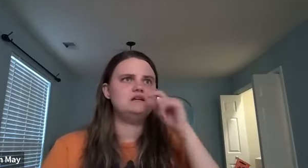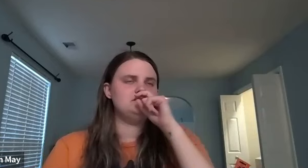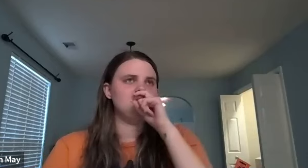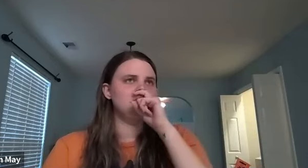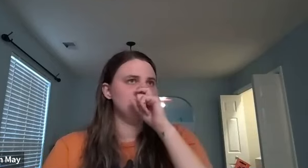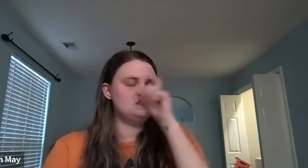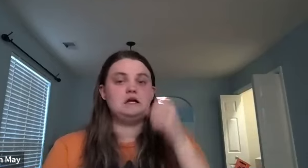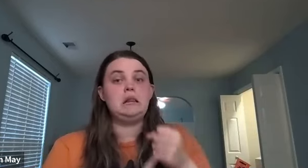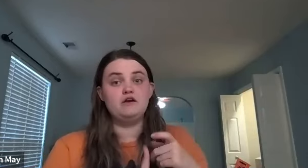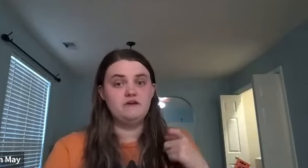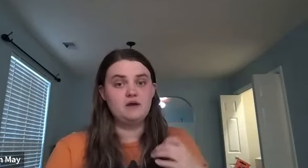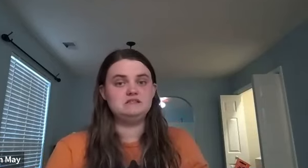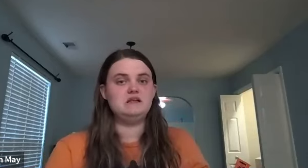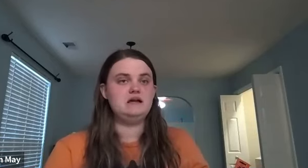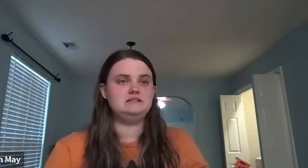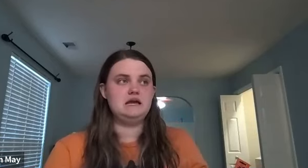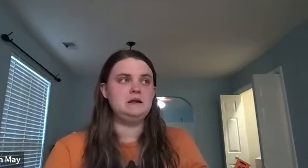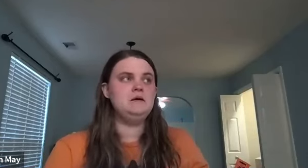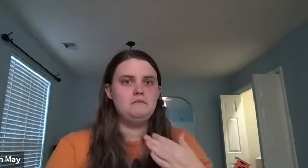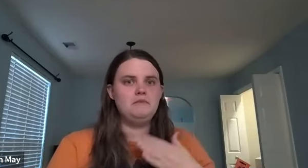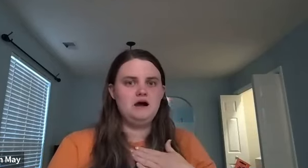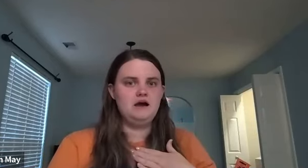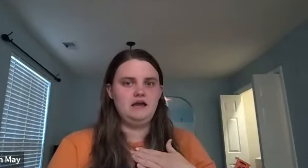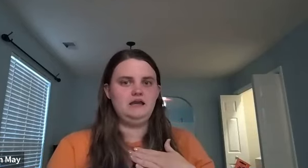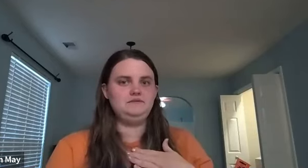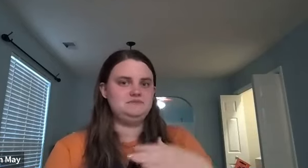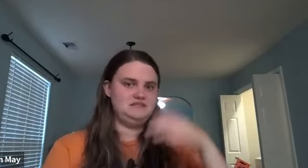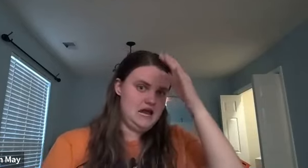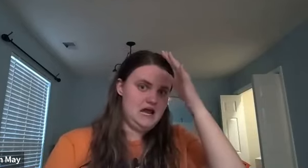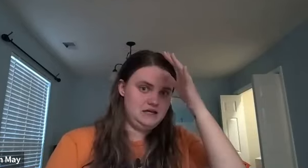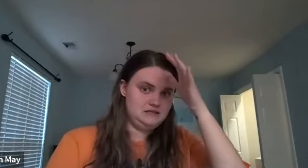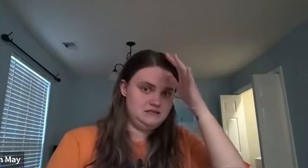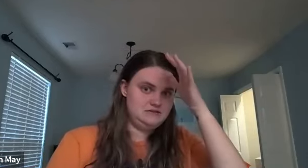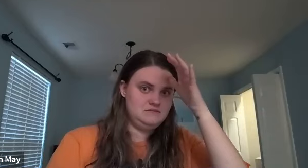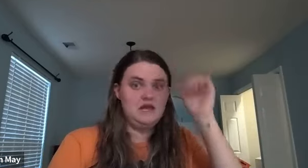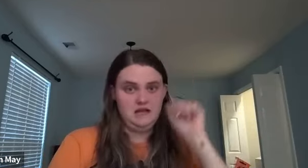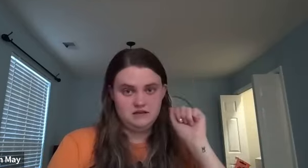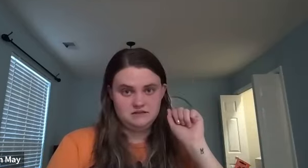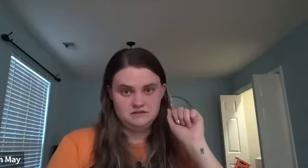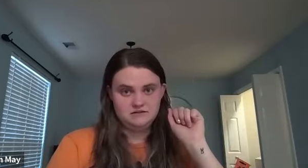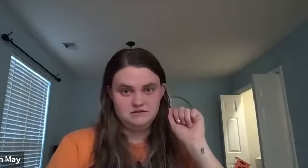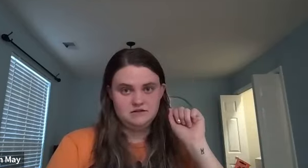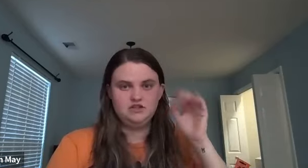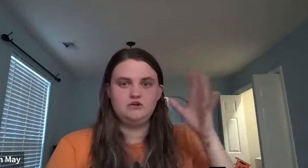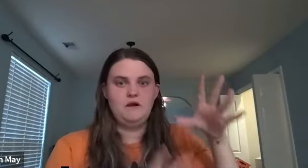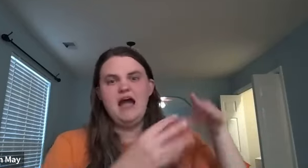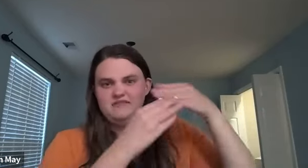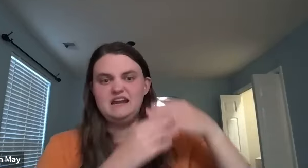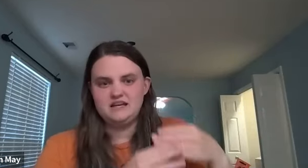time someone, just to clarify, was like saying my dad's aunt. You know, they'll add that